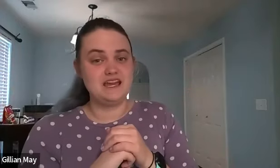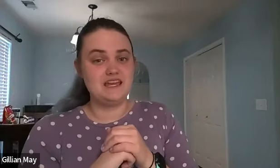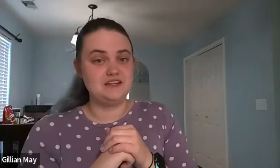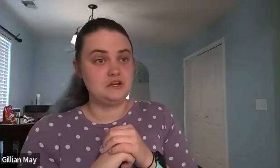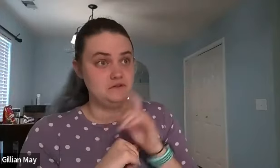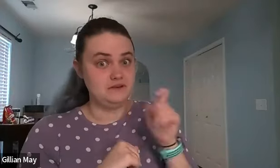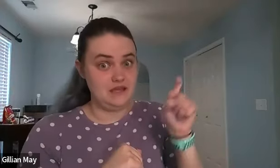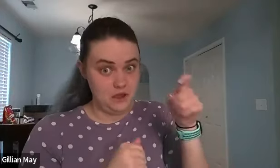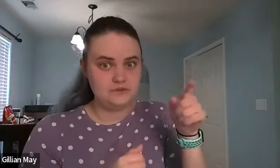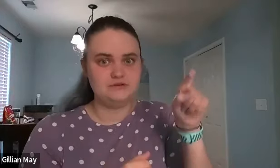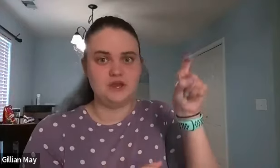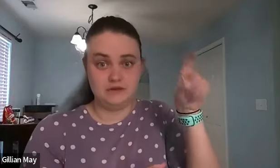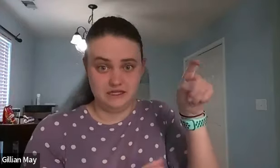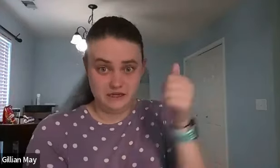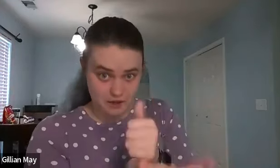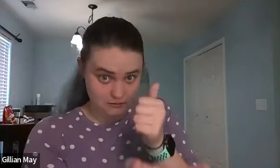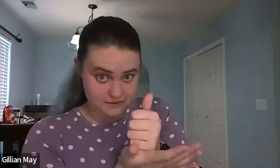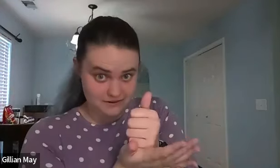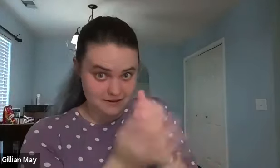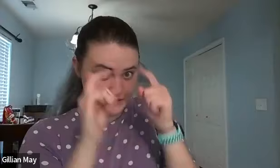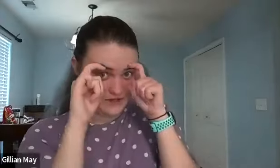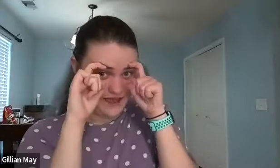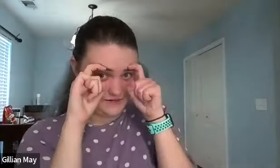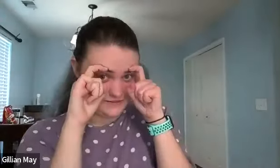saying, you know, if you need help, you would go need help with the eyebrows up.